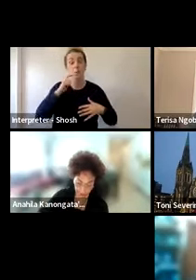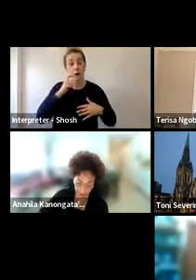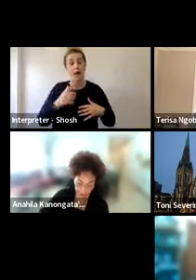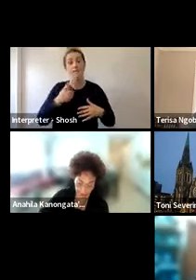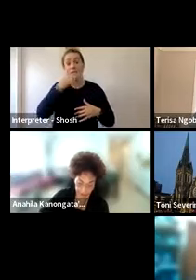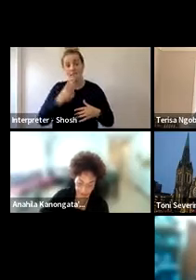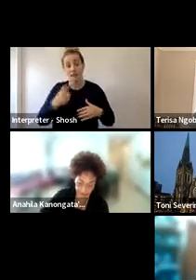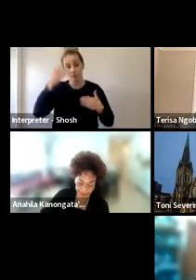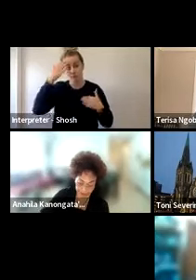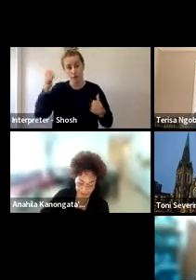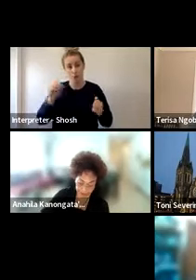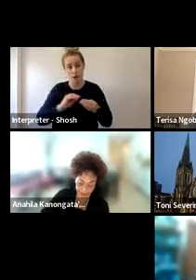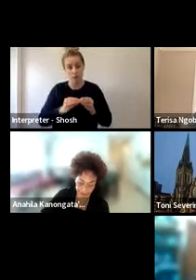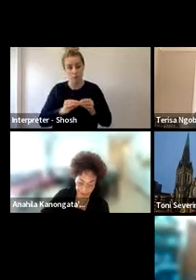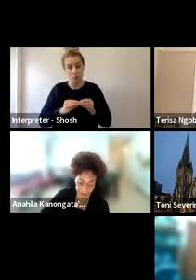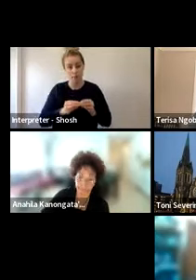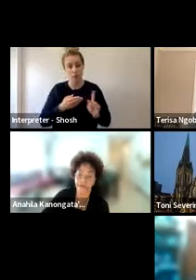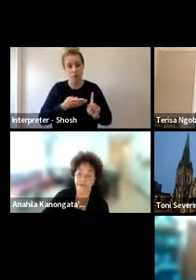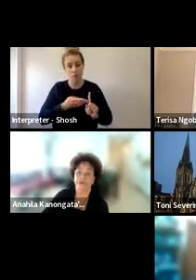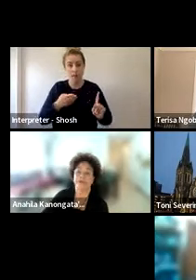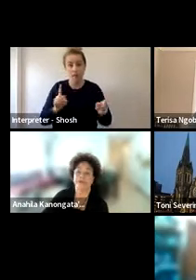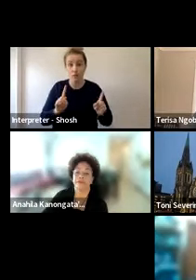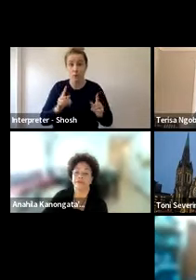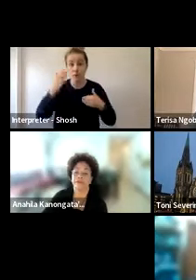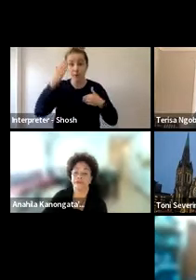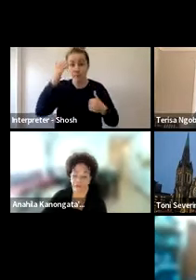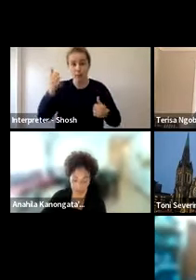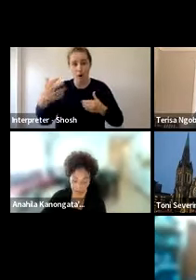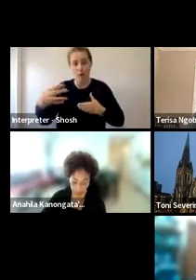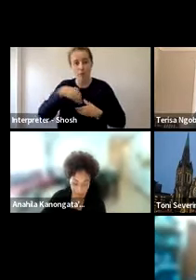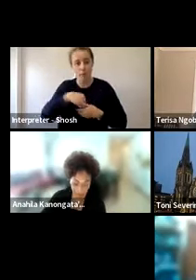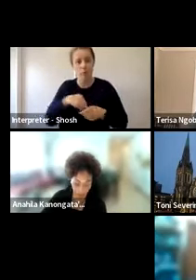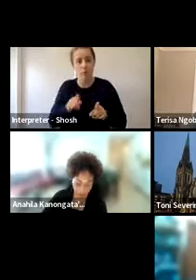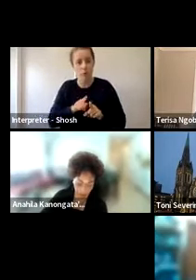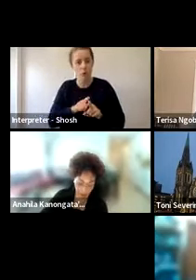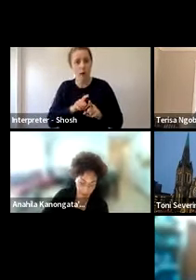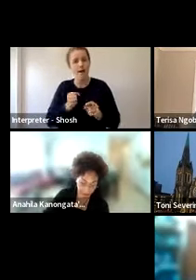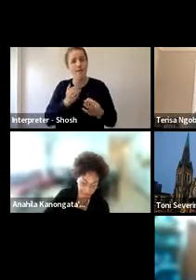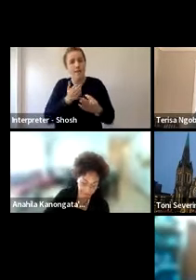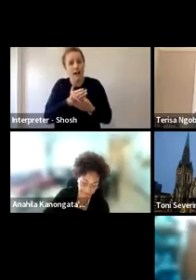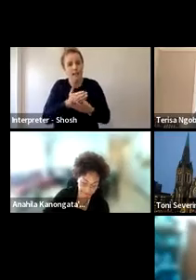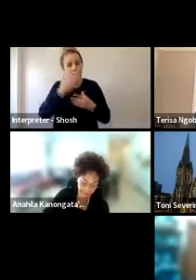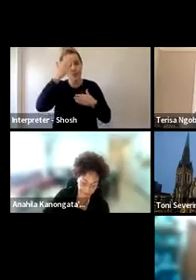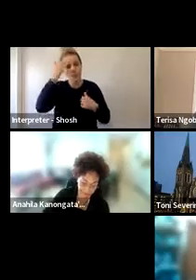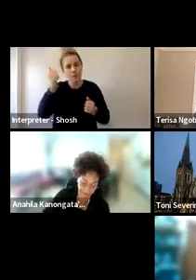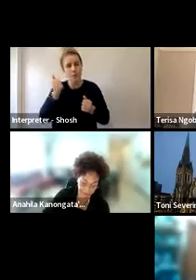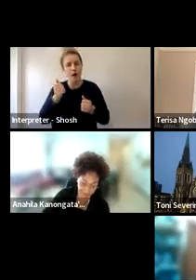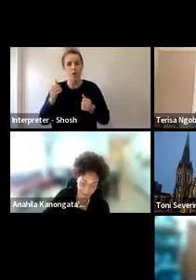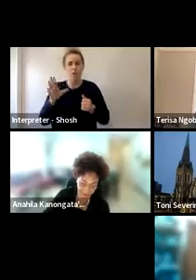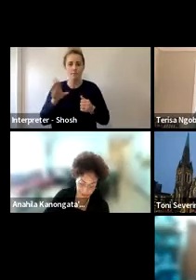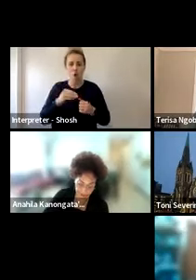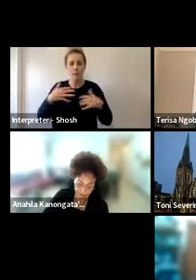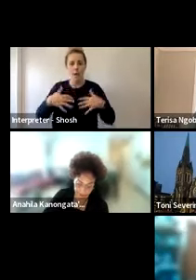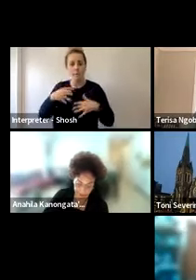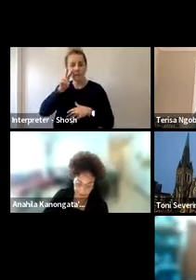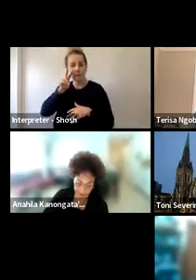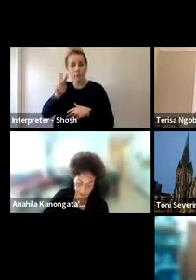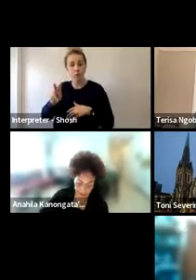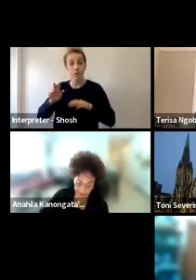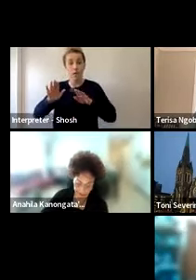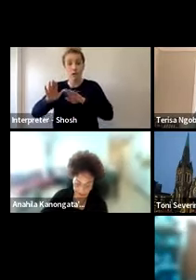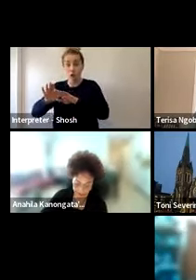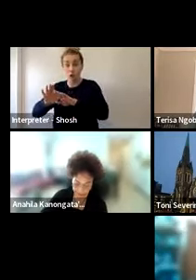problem. So it's about recognizing that mental health component and having access to the mental health support. Children